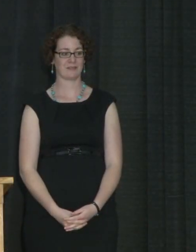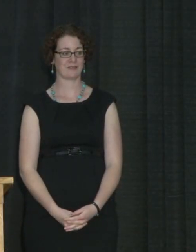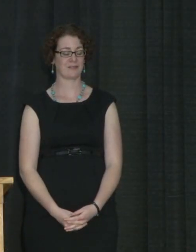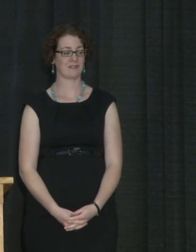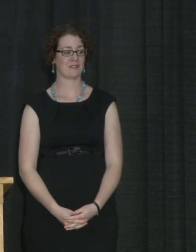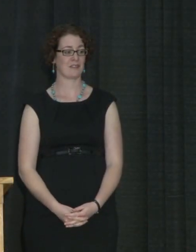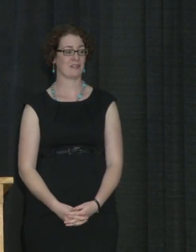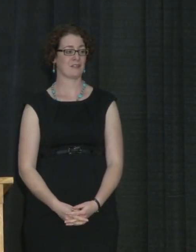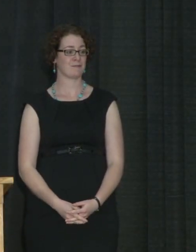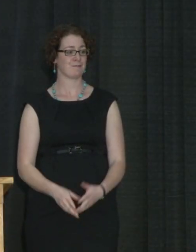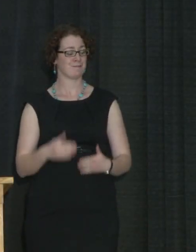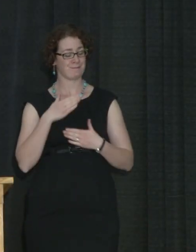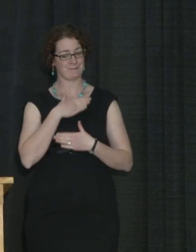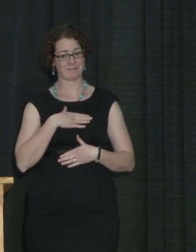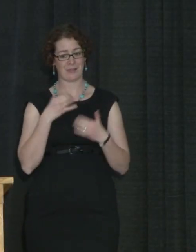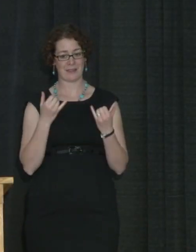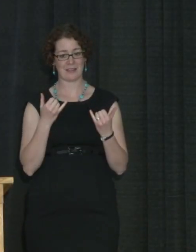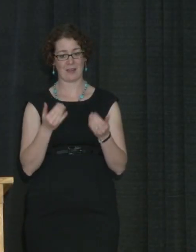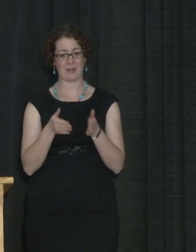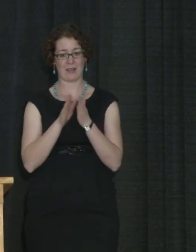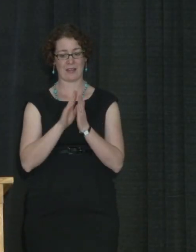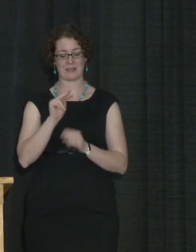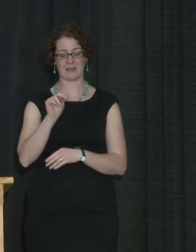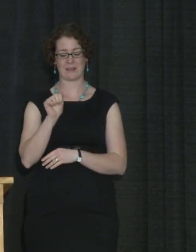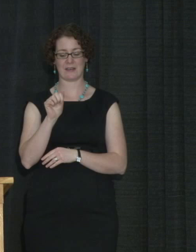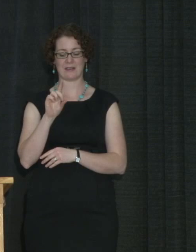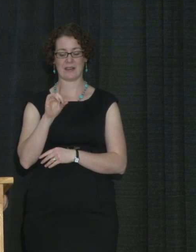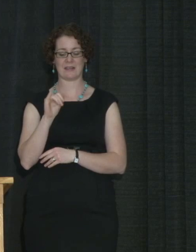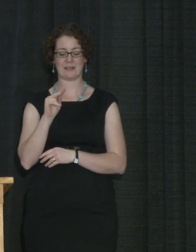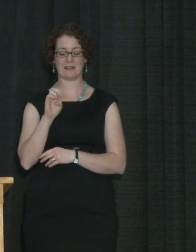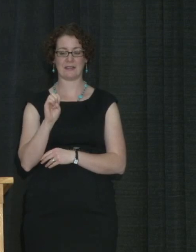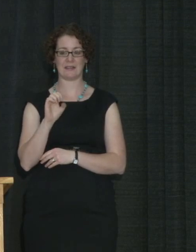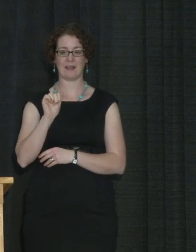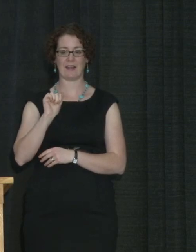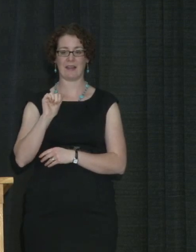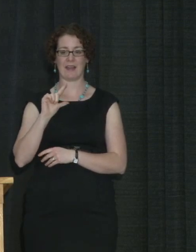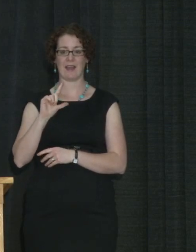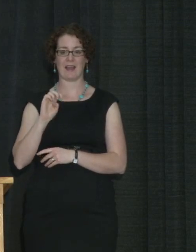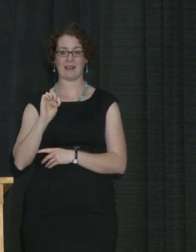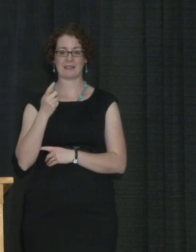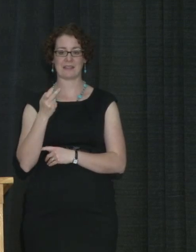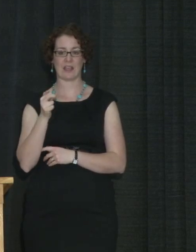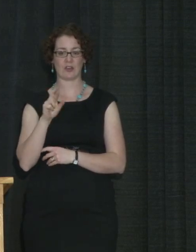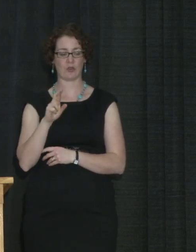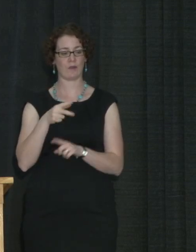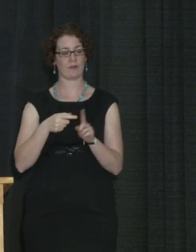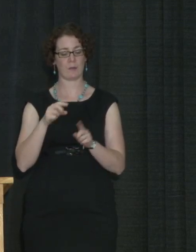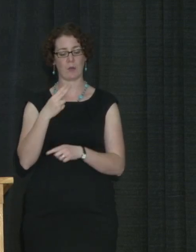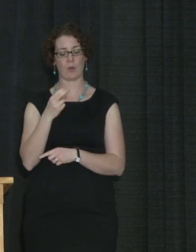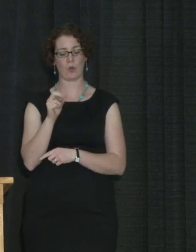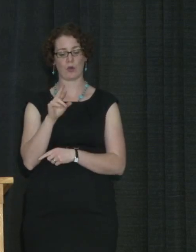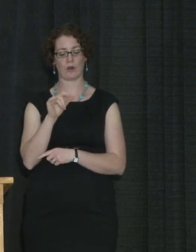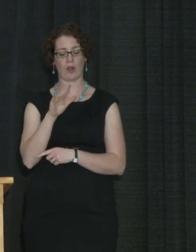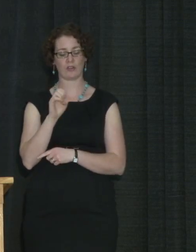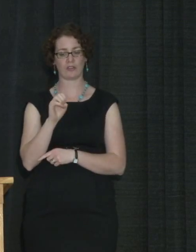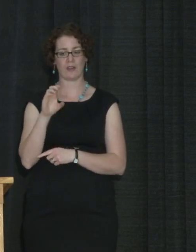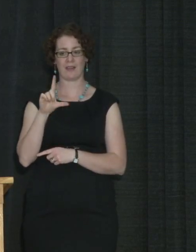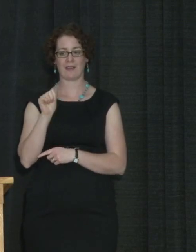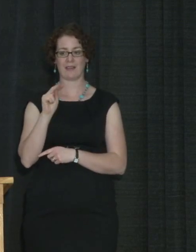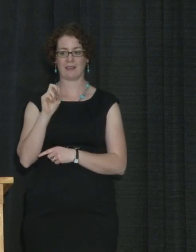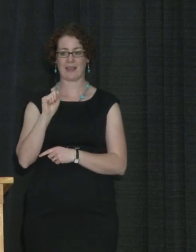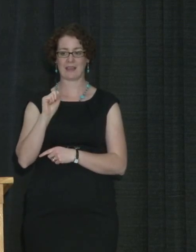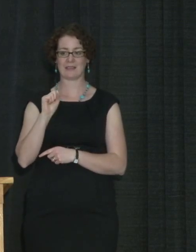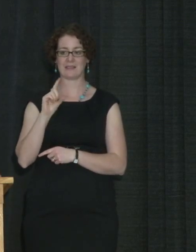It's now my pleasure to ask Nadine Alexander, who is graduating from the Horticulture and Landscaping Technology